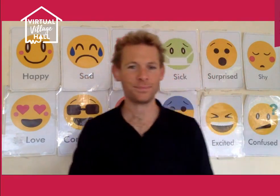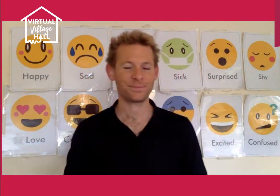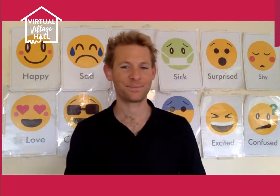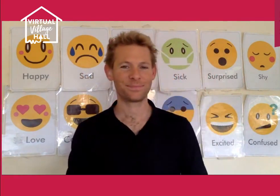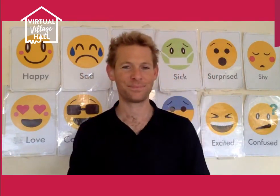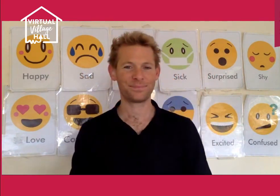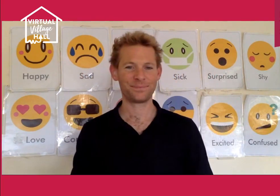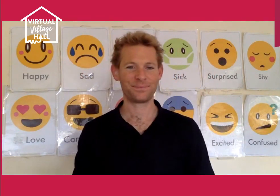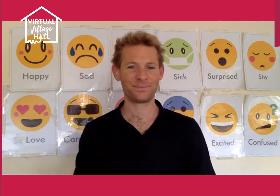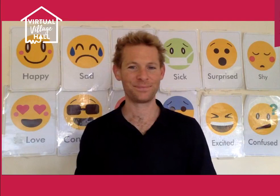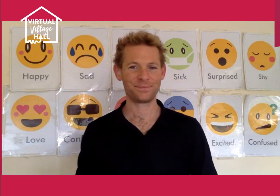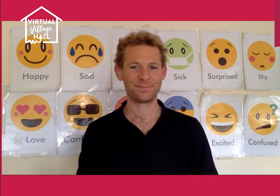What's sad?